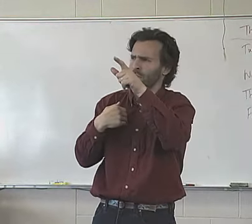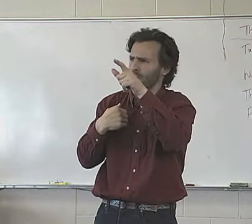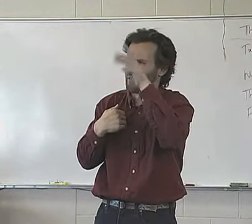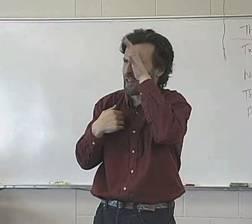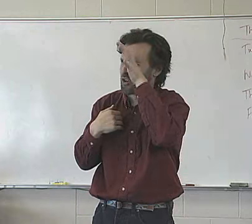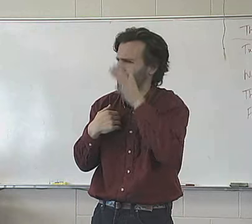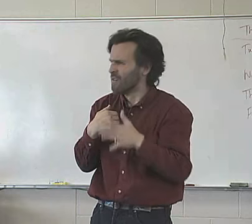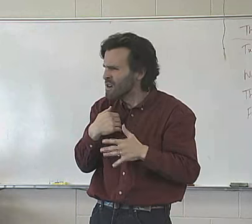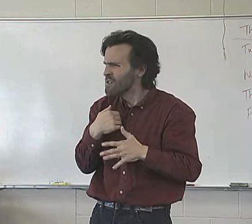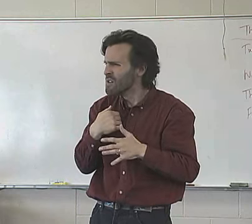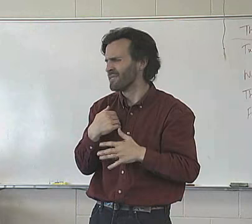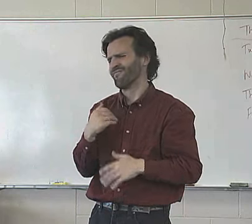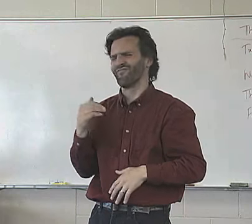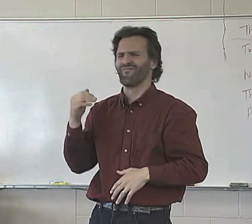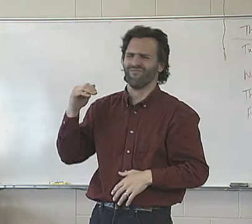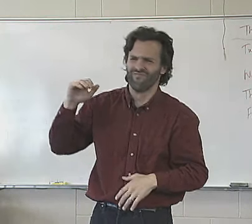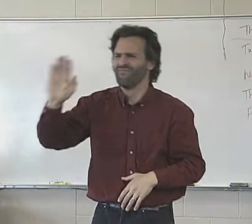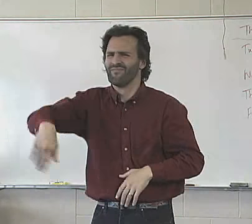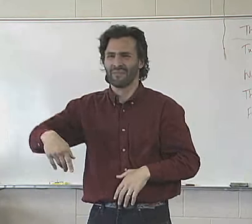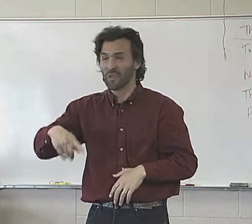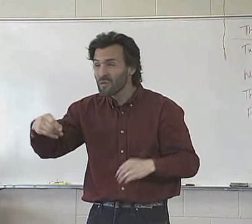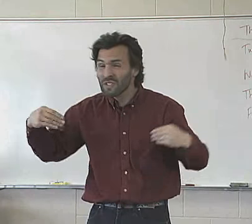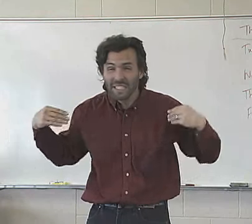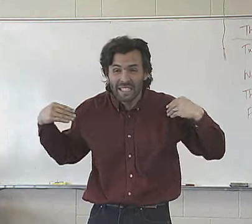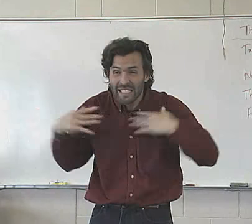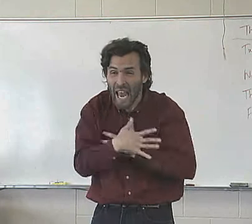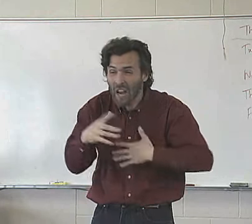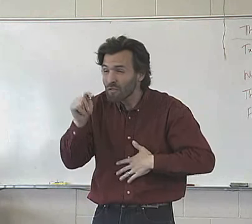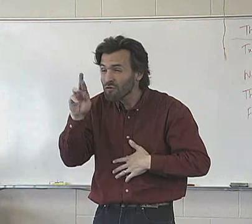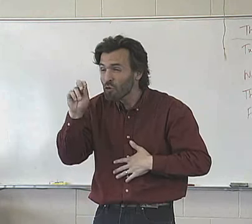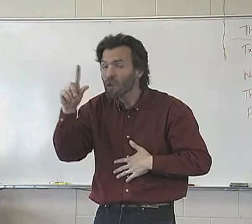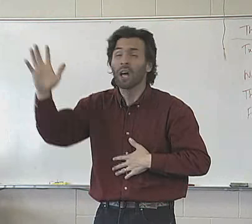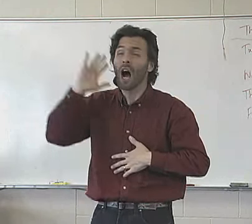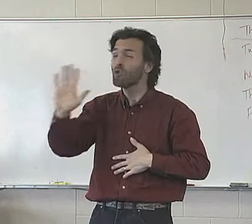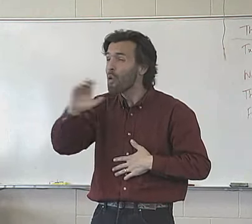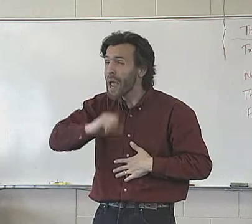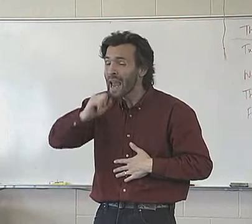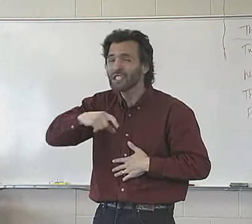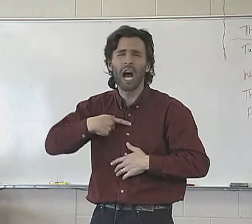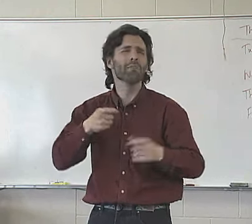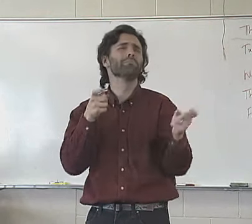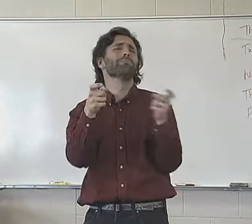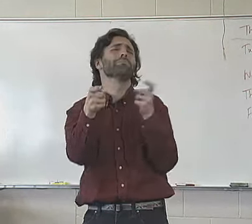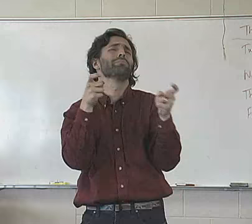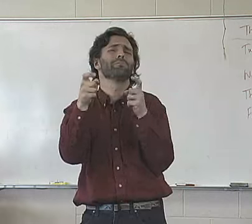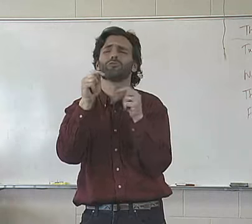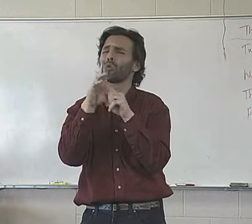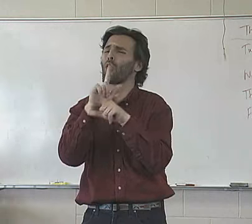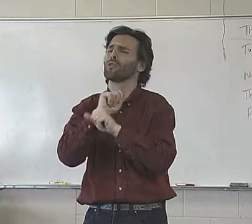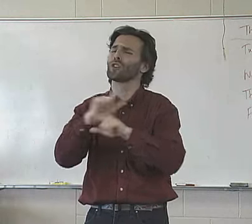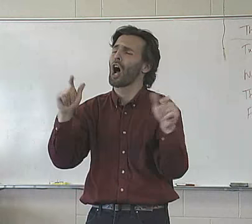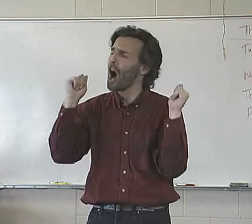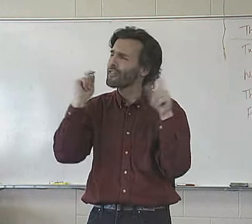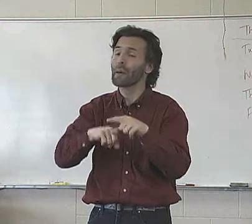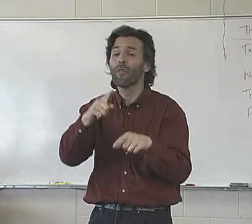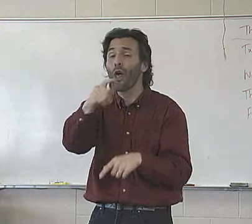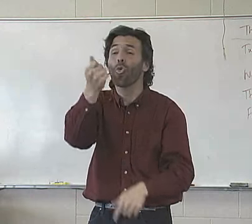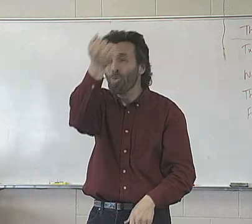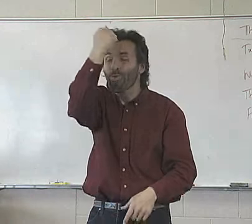it. He said, come on, don't tell me you're frightened of trolls. When I was your age, I dealt with trolls all the time. Those creatures are stupid, don't you